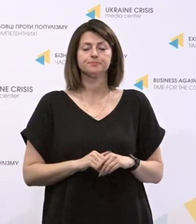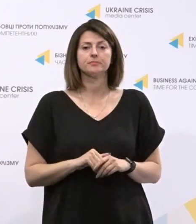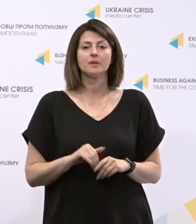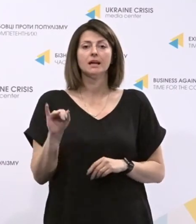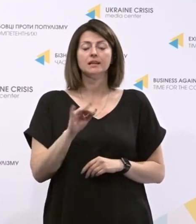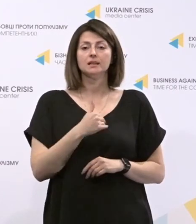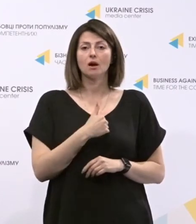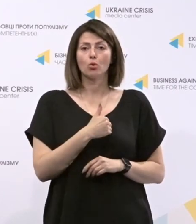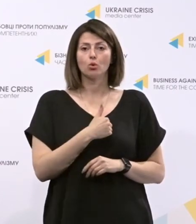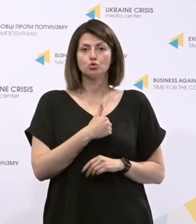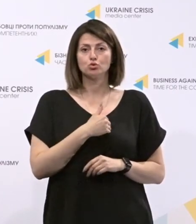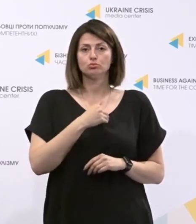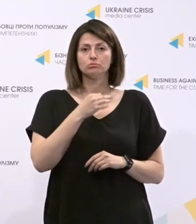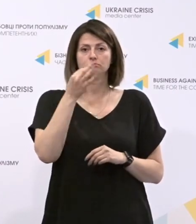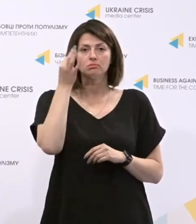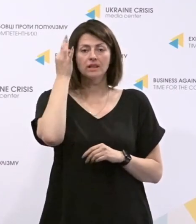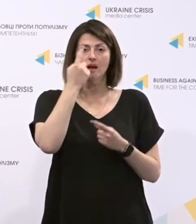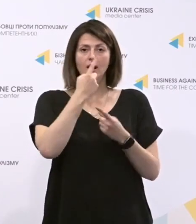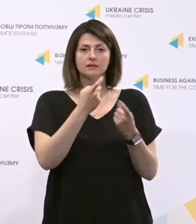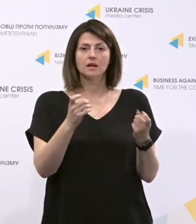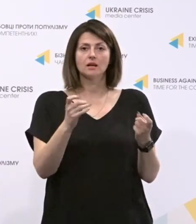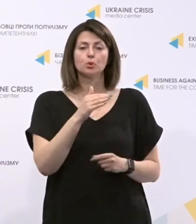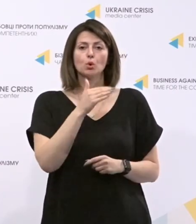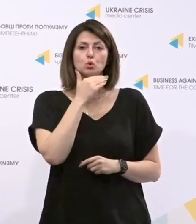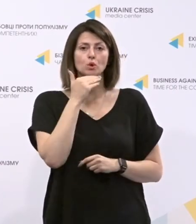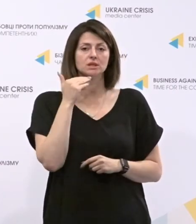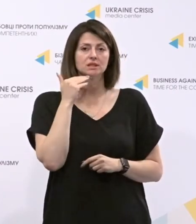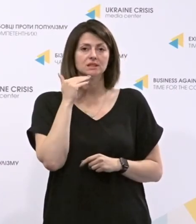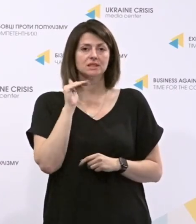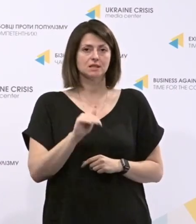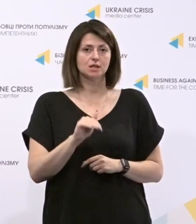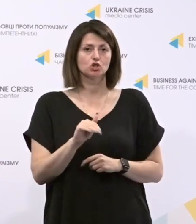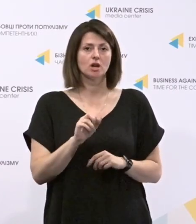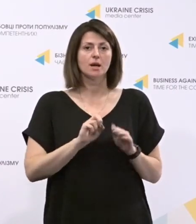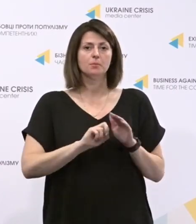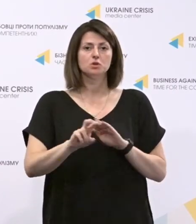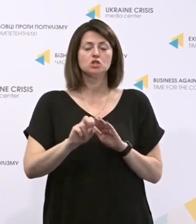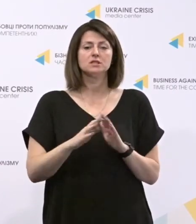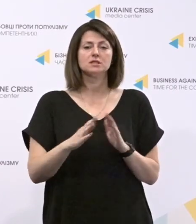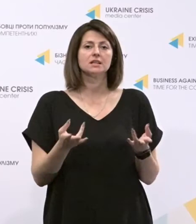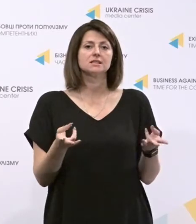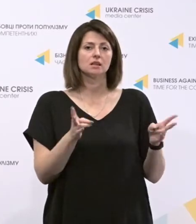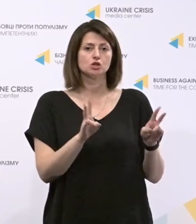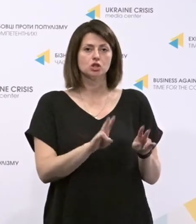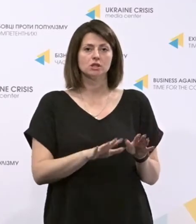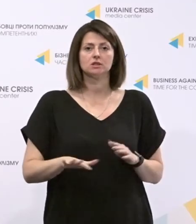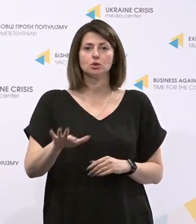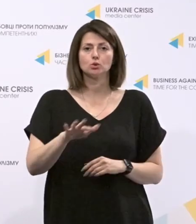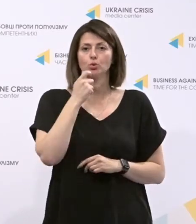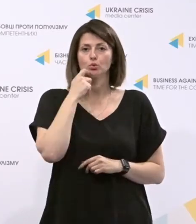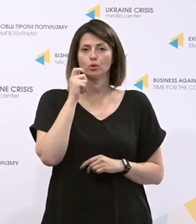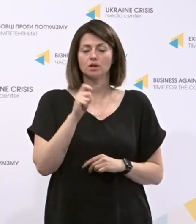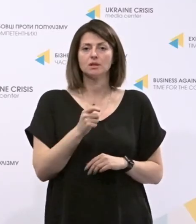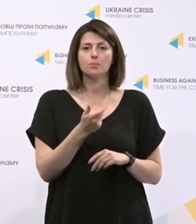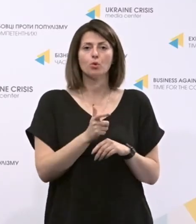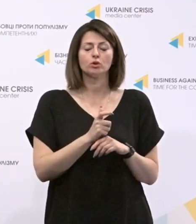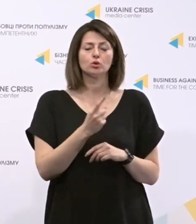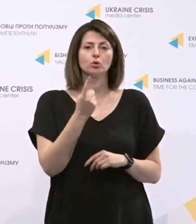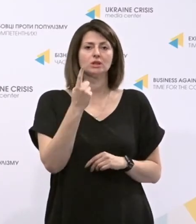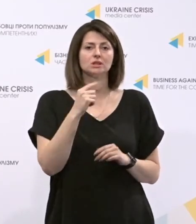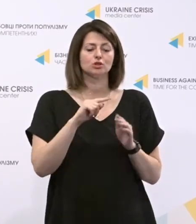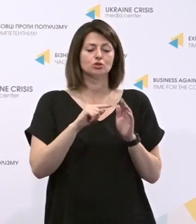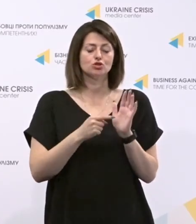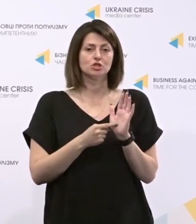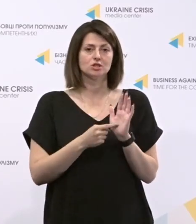Ukraine and the 1.6 million internally displaced persons in Ukraine, ordinary people who fled from